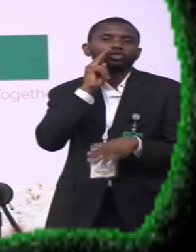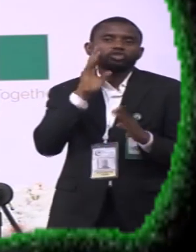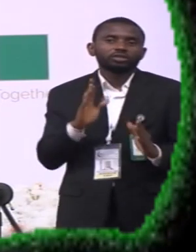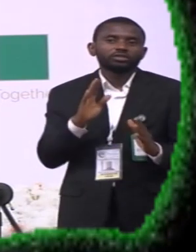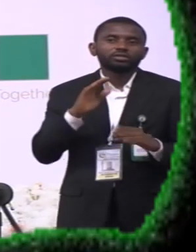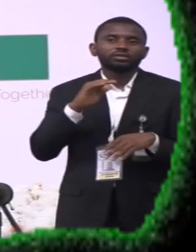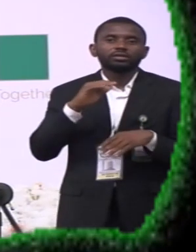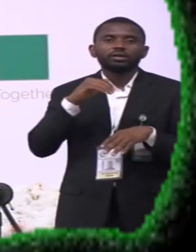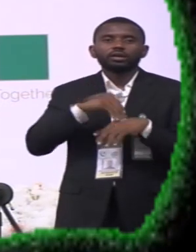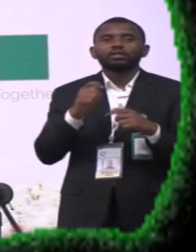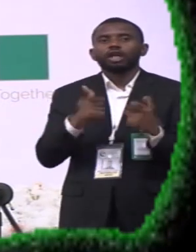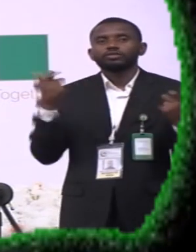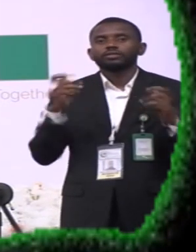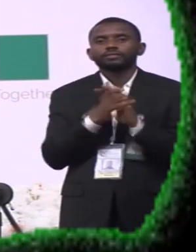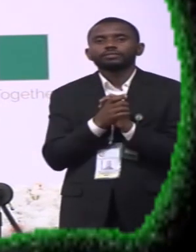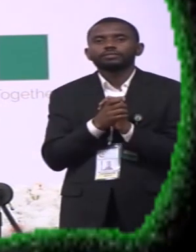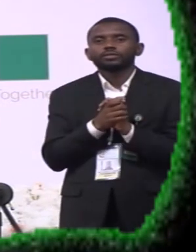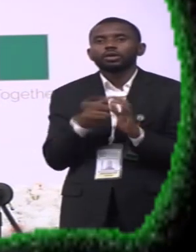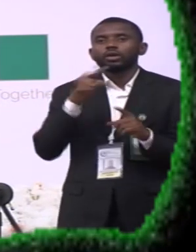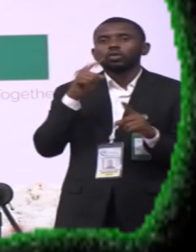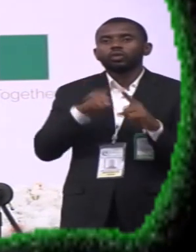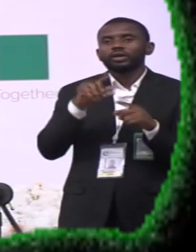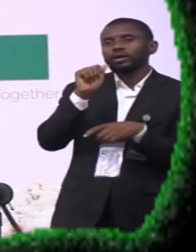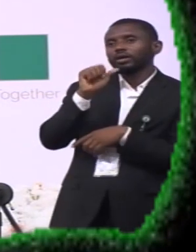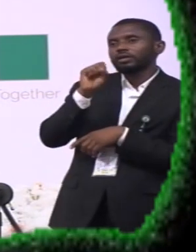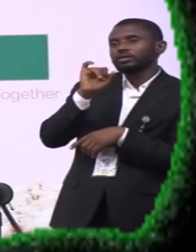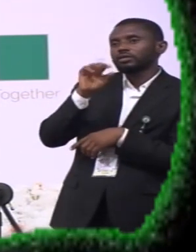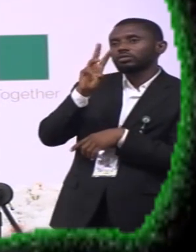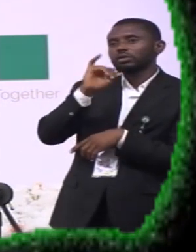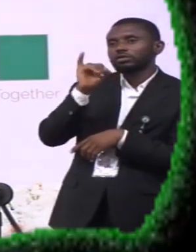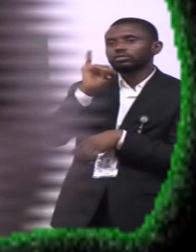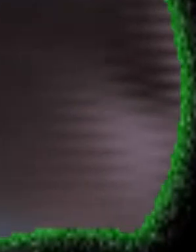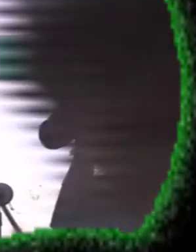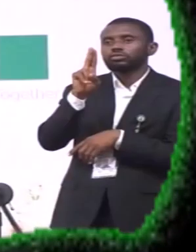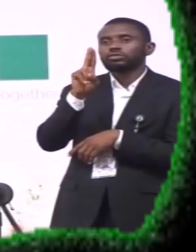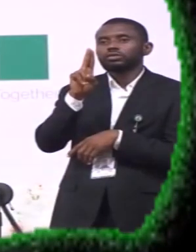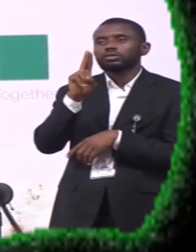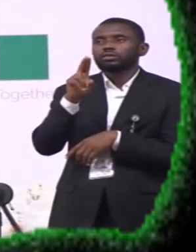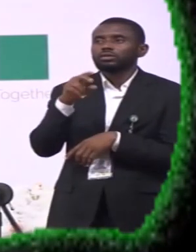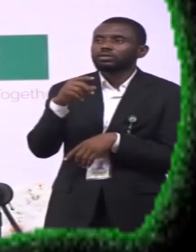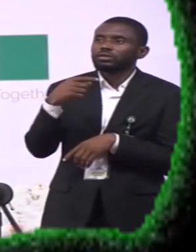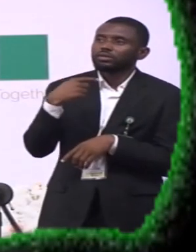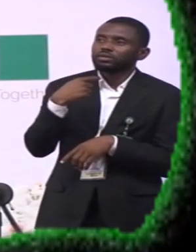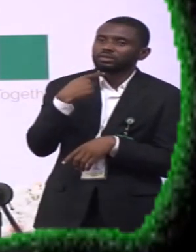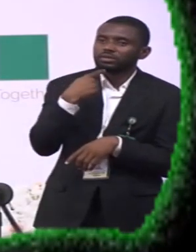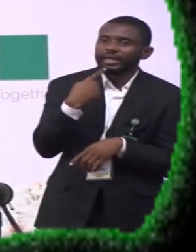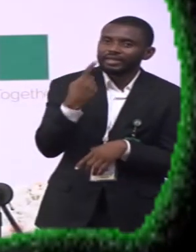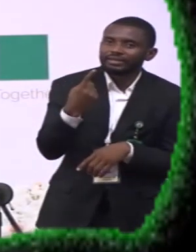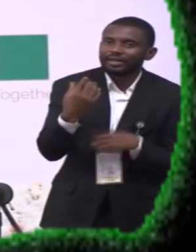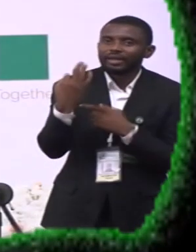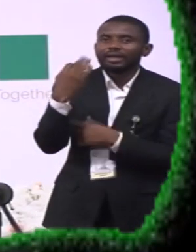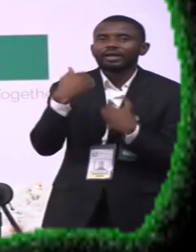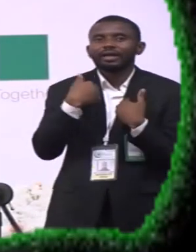large. When Ashwaju said, Emilokan, Allah accepted it